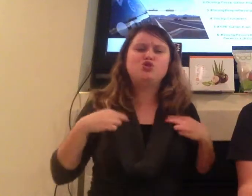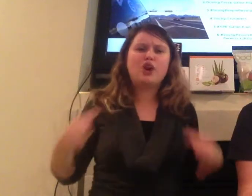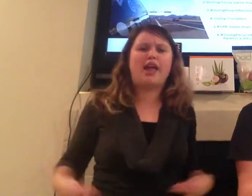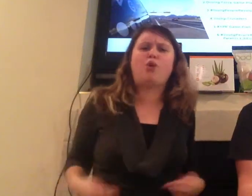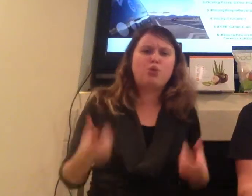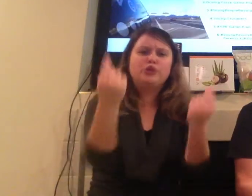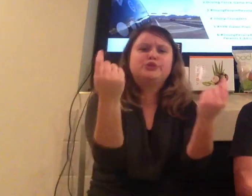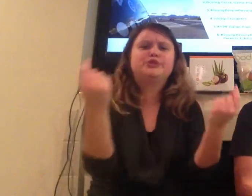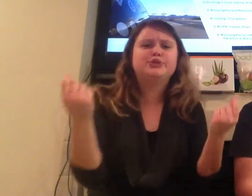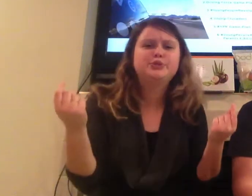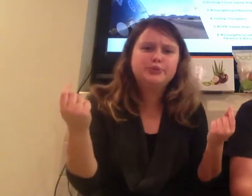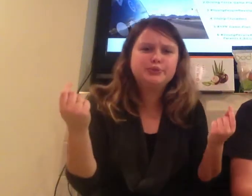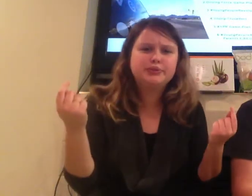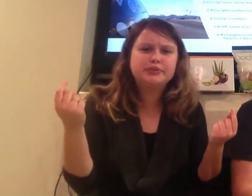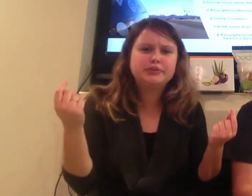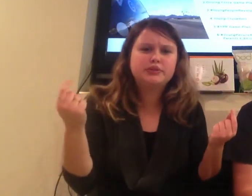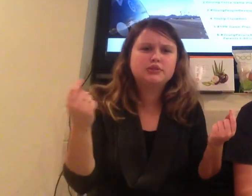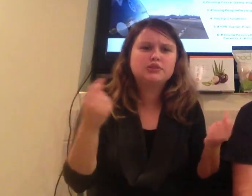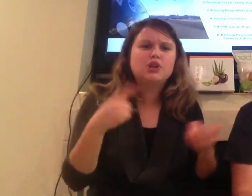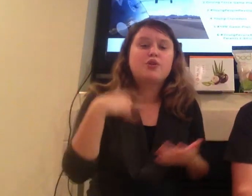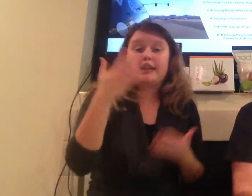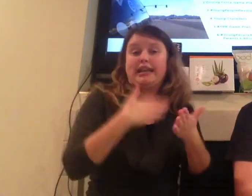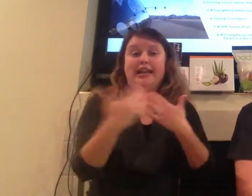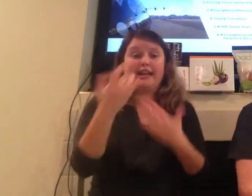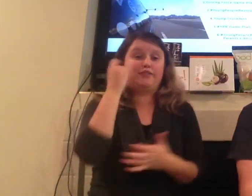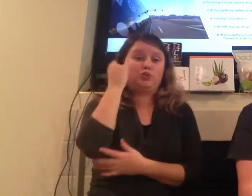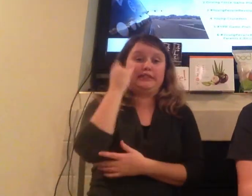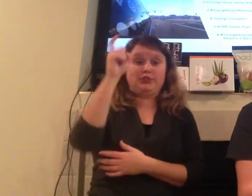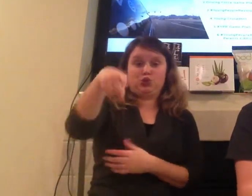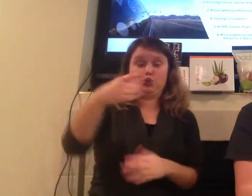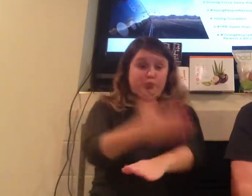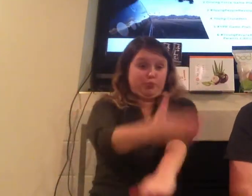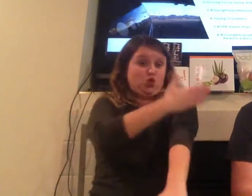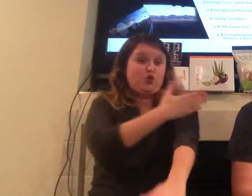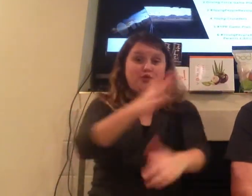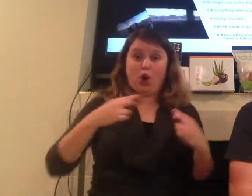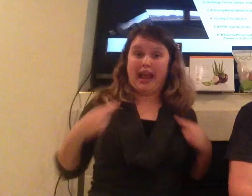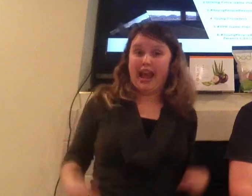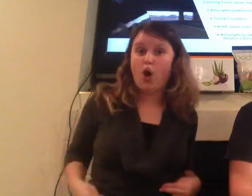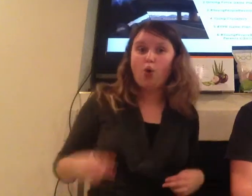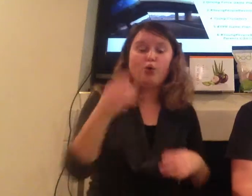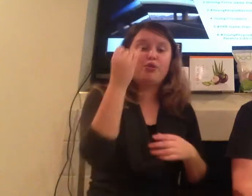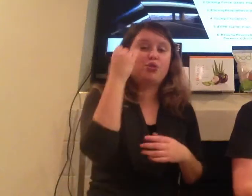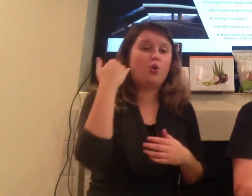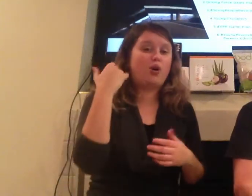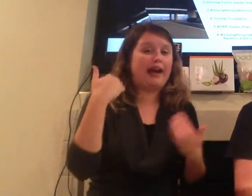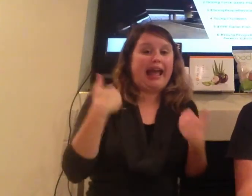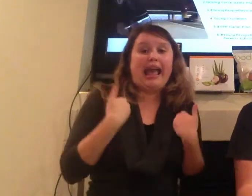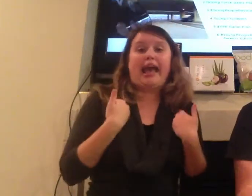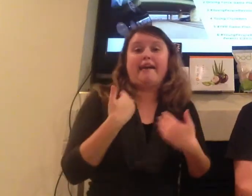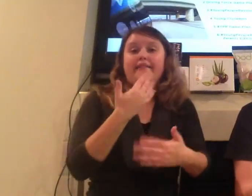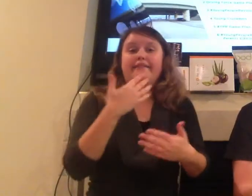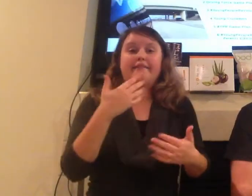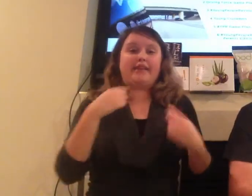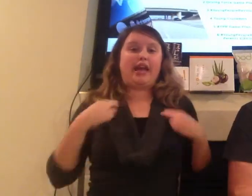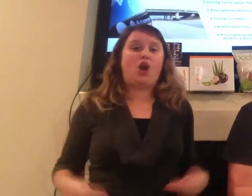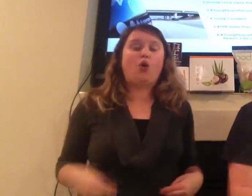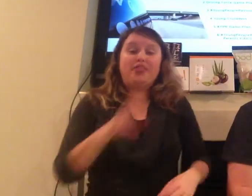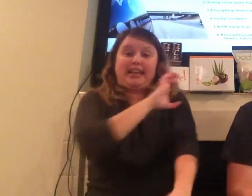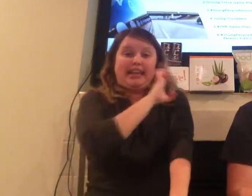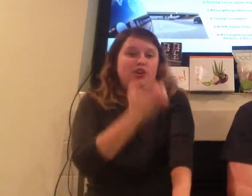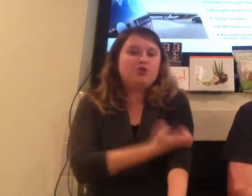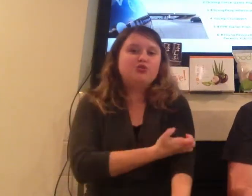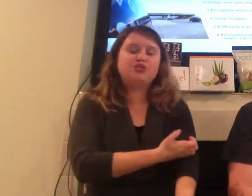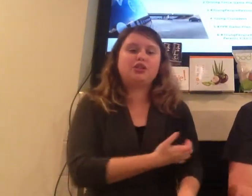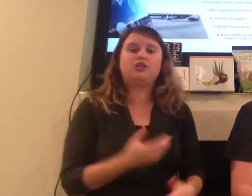do? Whether you need to improve your health or have some healthy energy or lose some